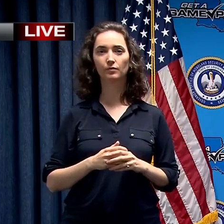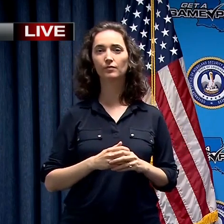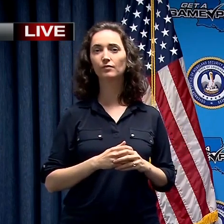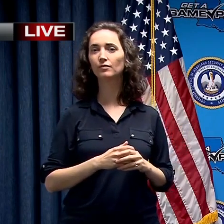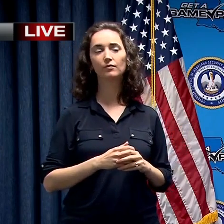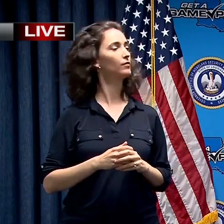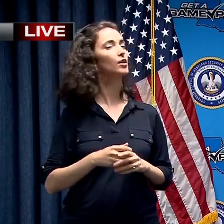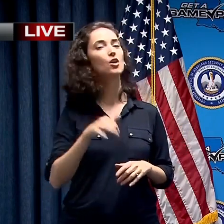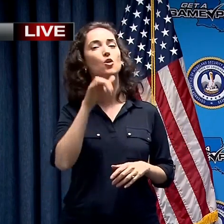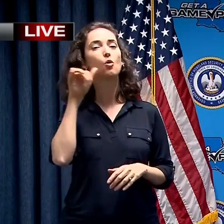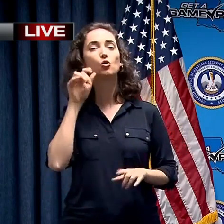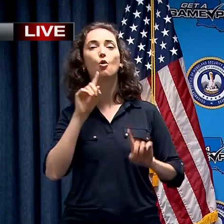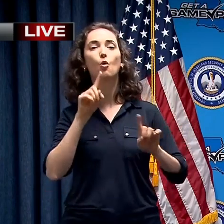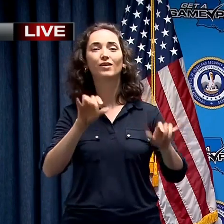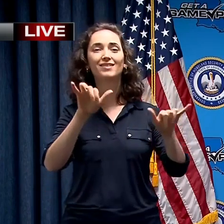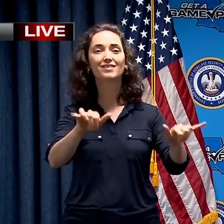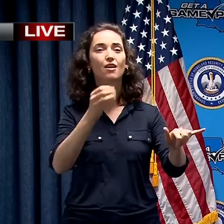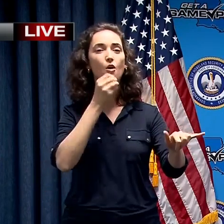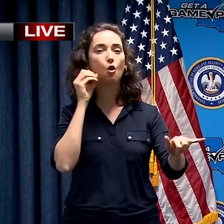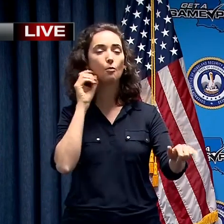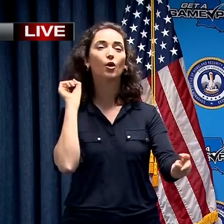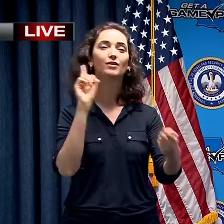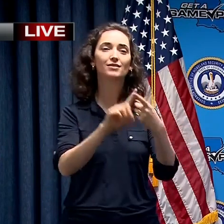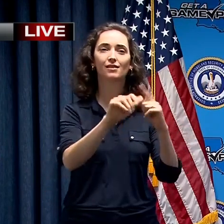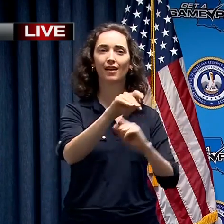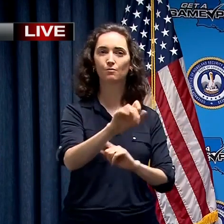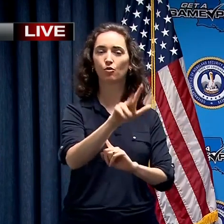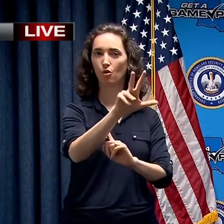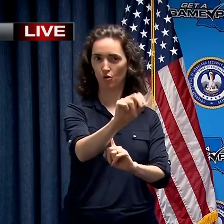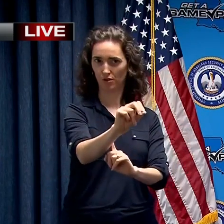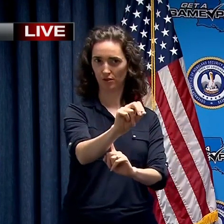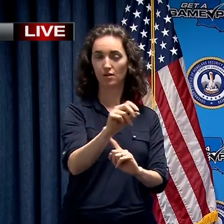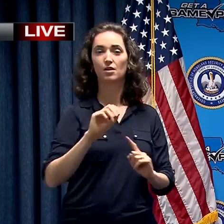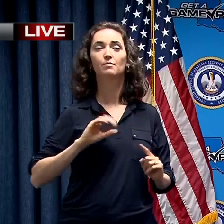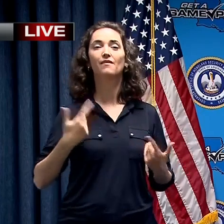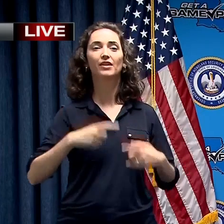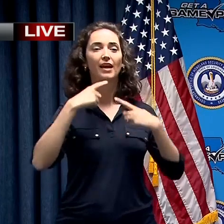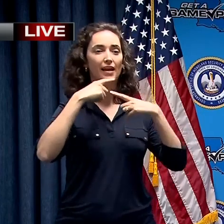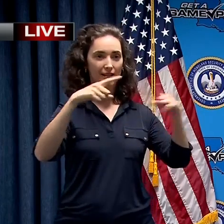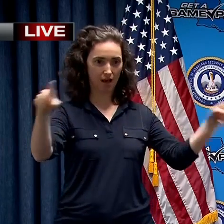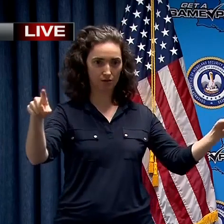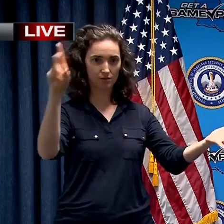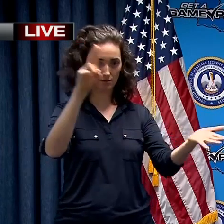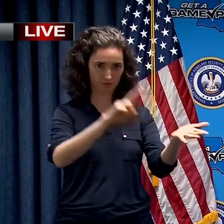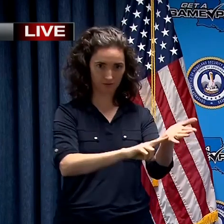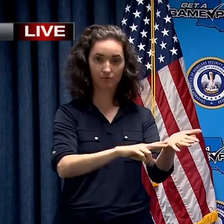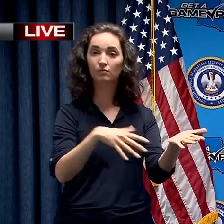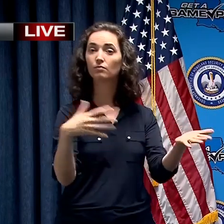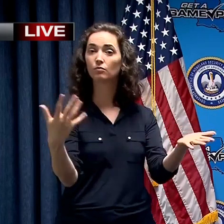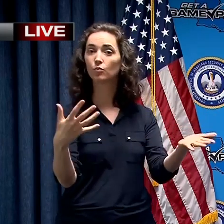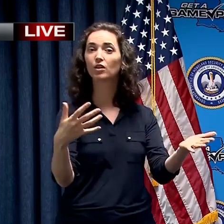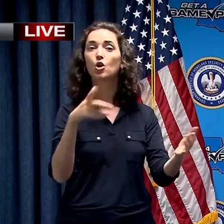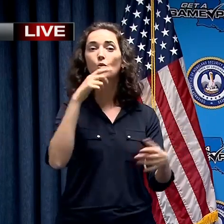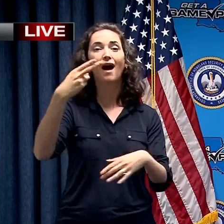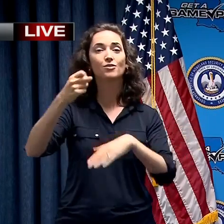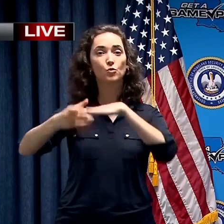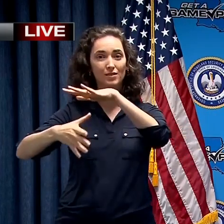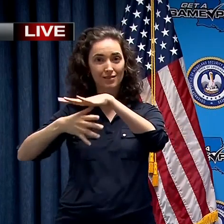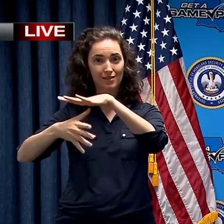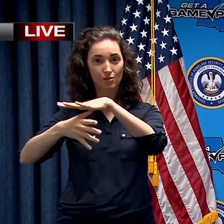order until April the 30th, I also signed a proclamation to ensure that high school seniors and current post-secondary students are able to